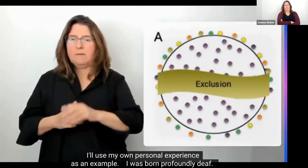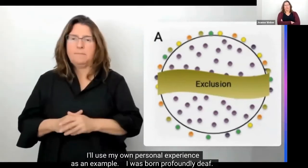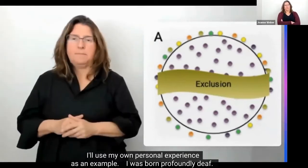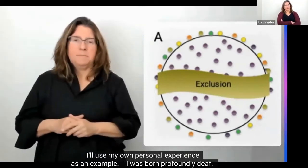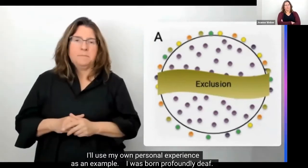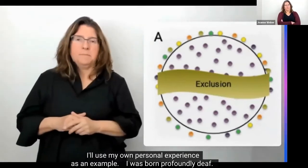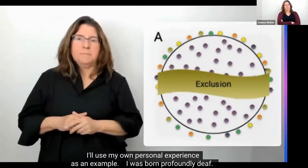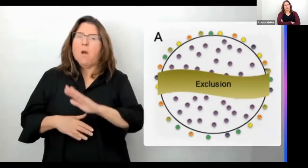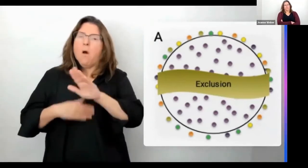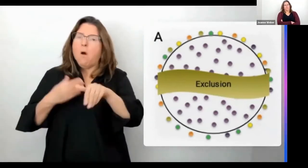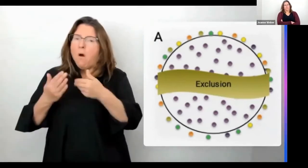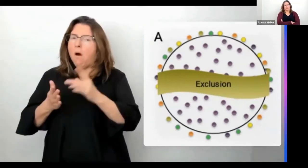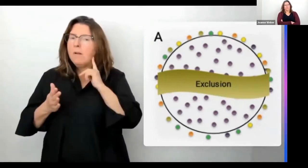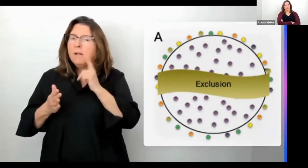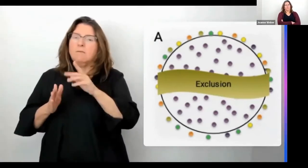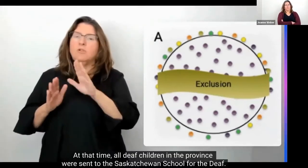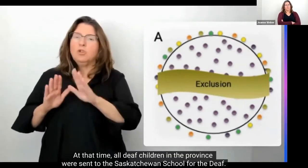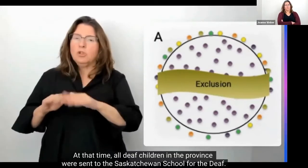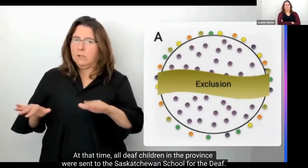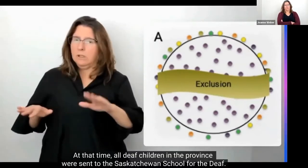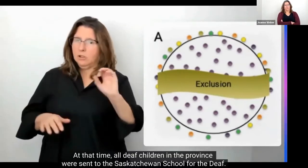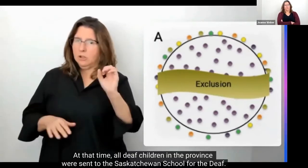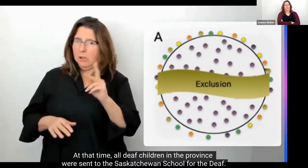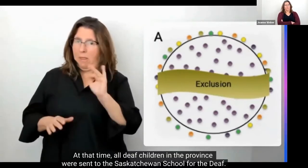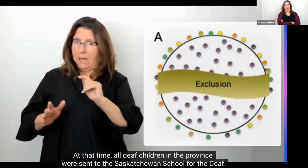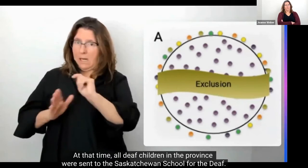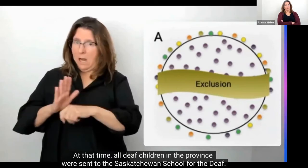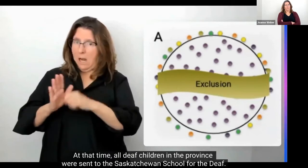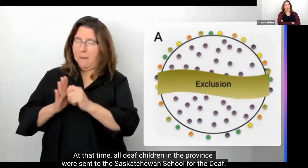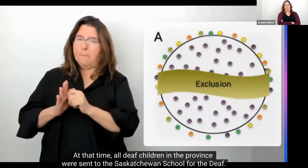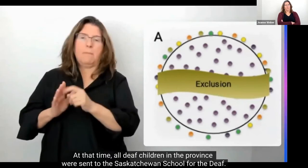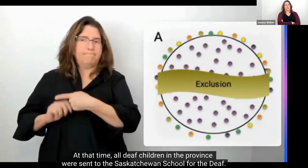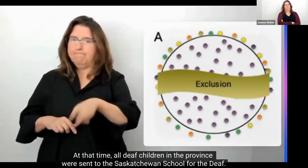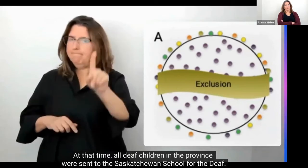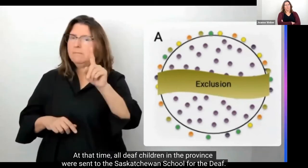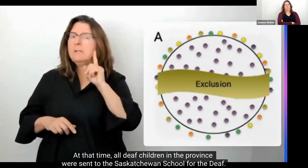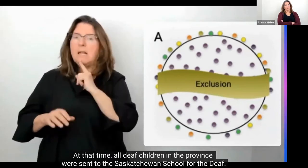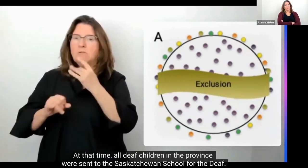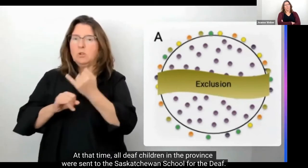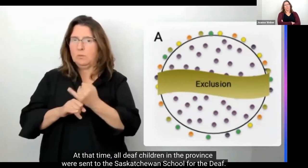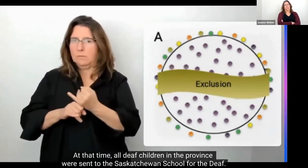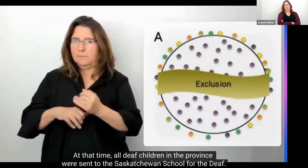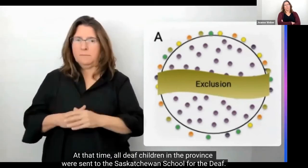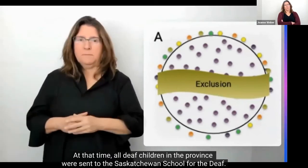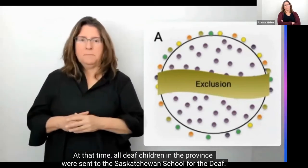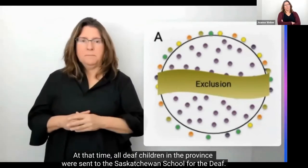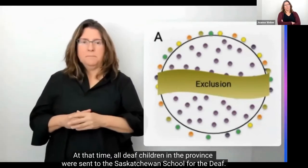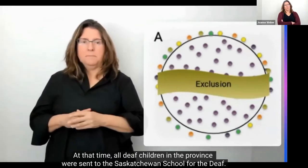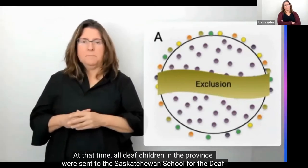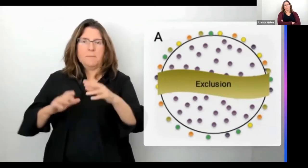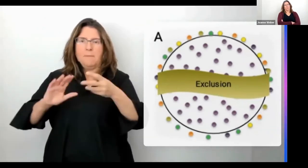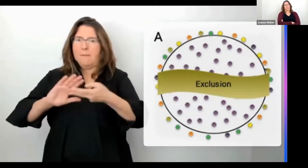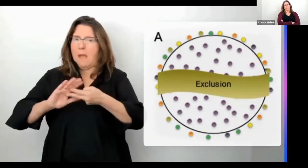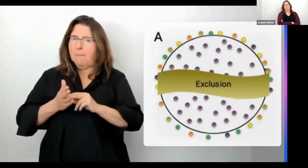was born profoundly deaf. At that time, all deaf children in the province were sent to the Saskatchewan School for the